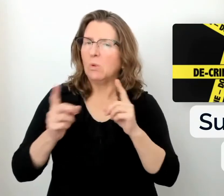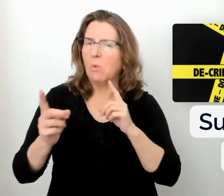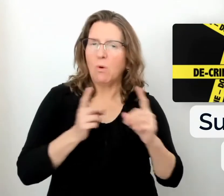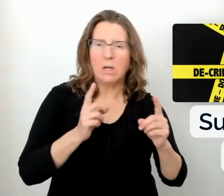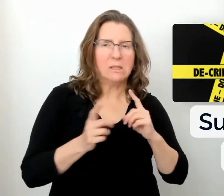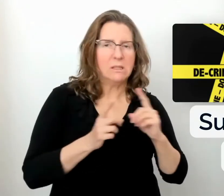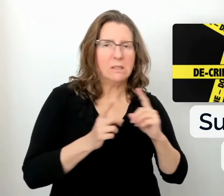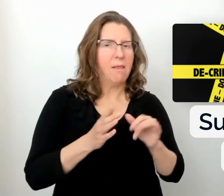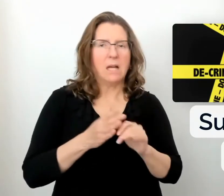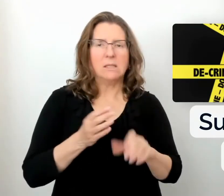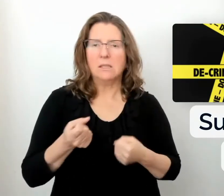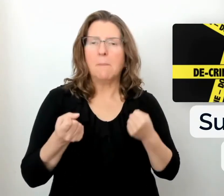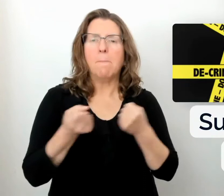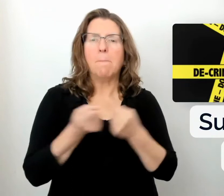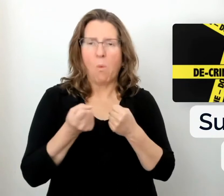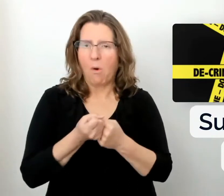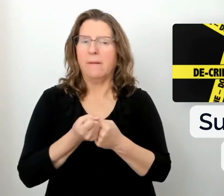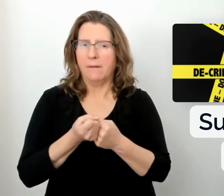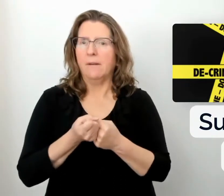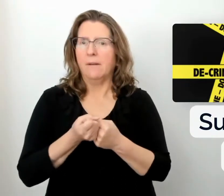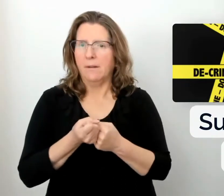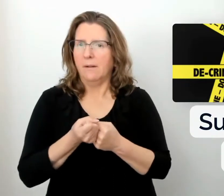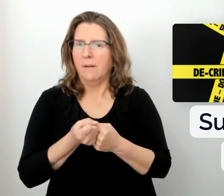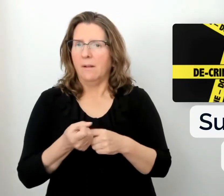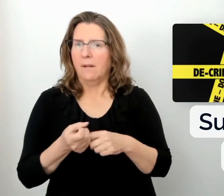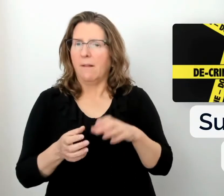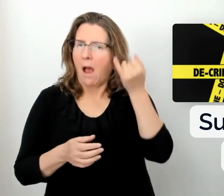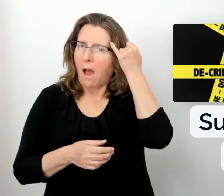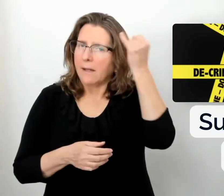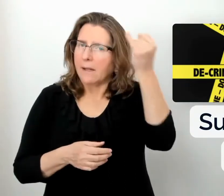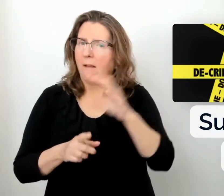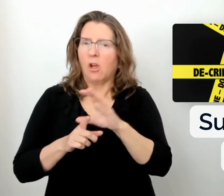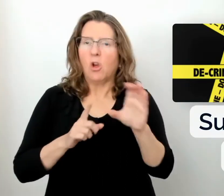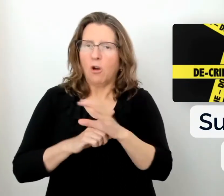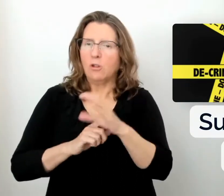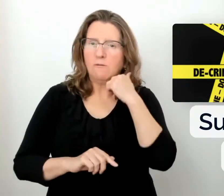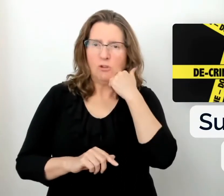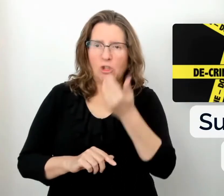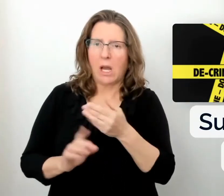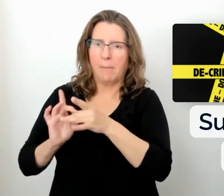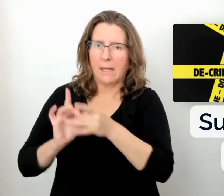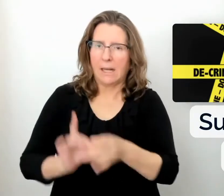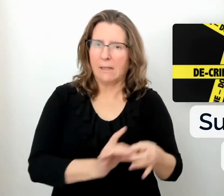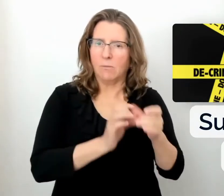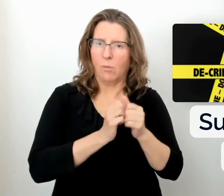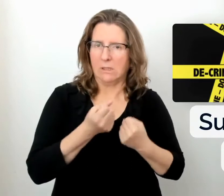There are multiple narratives that reinforce the culture of shame and the use or need